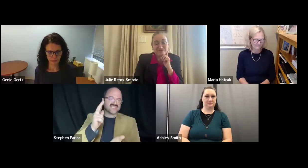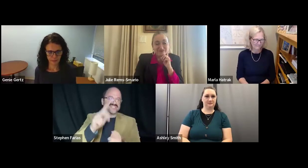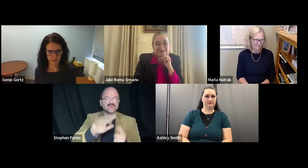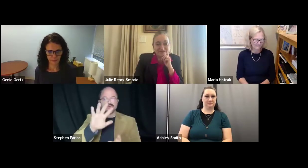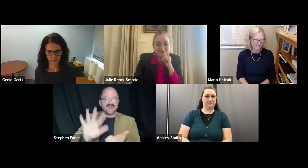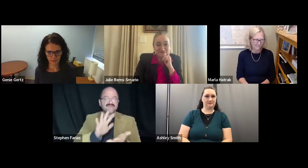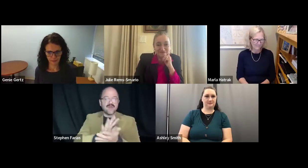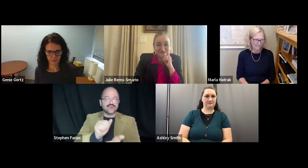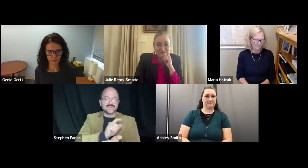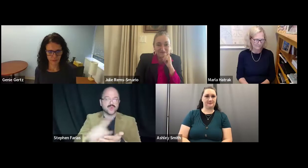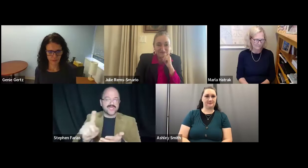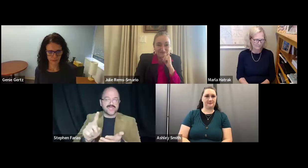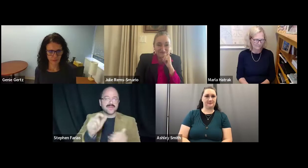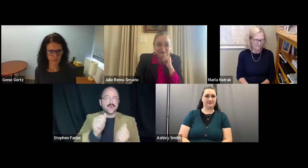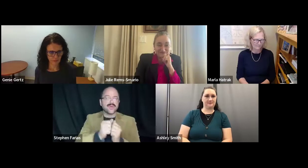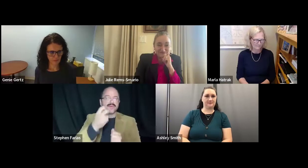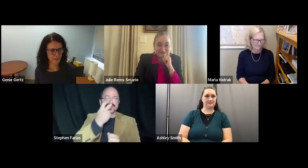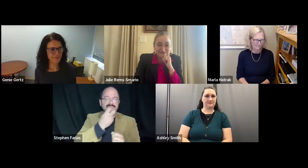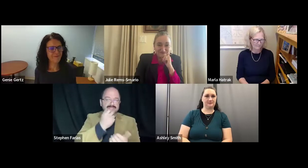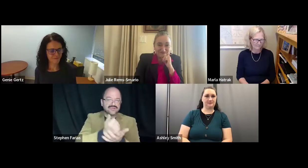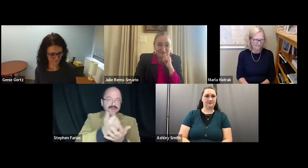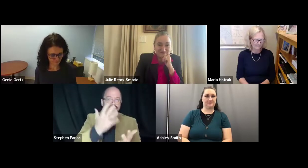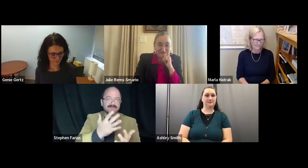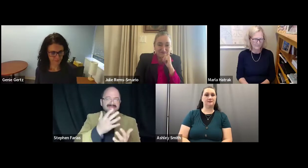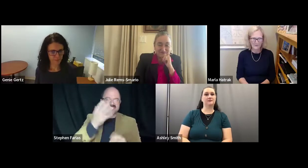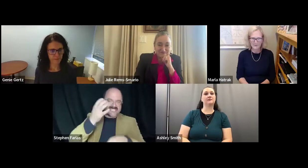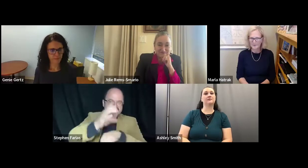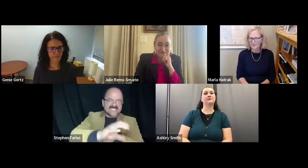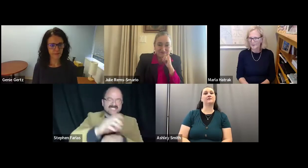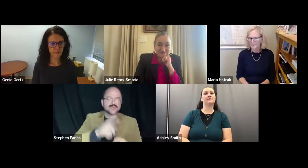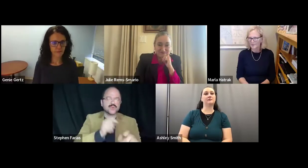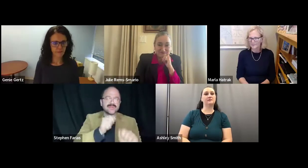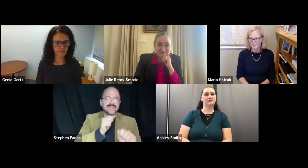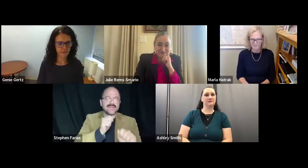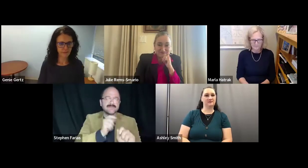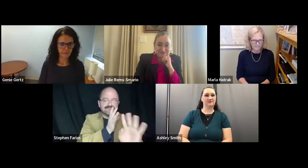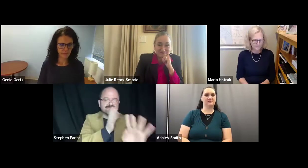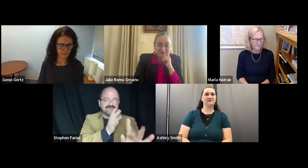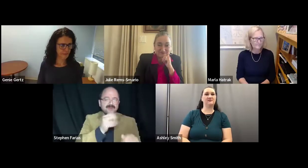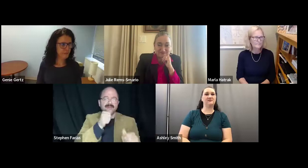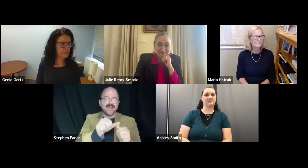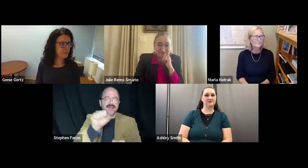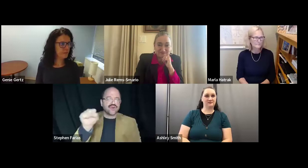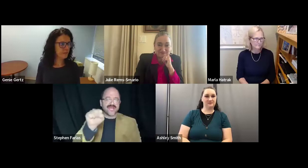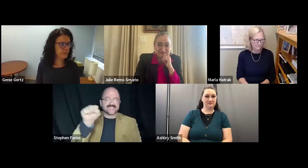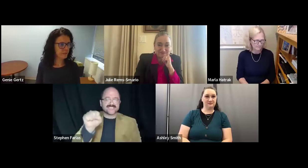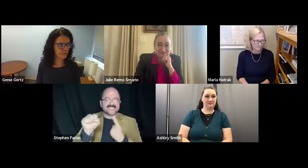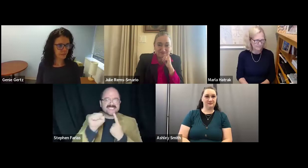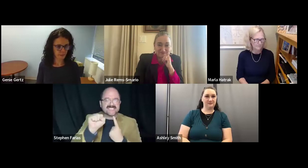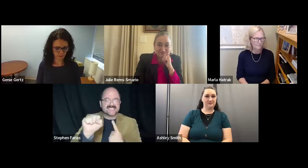deaf child who spends 3 to 5 hours a week with a speech therapist, specifically focusing on